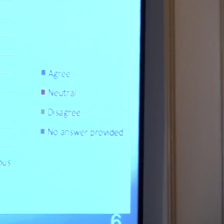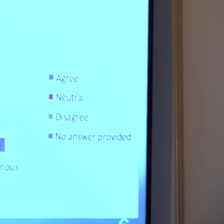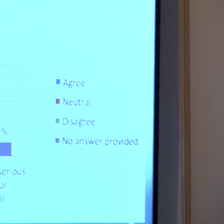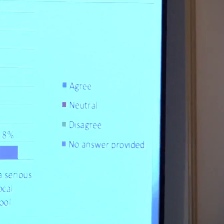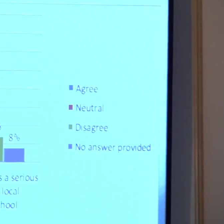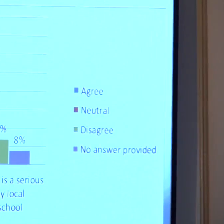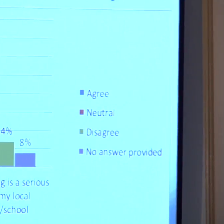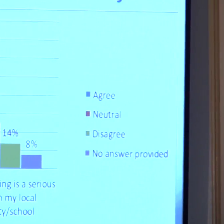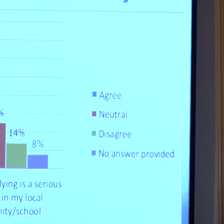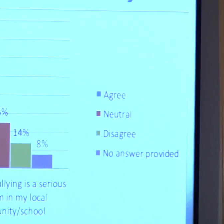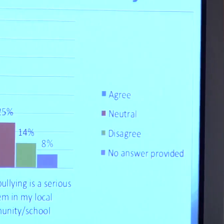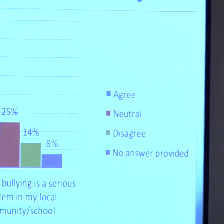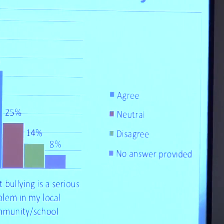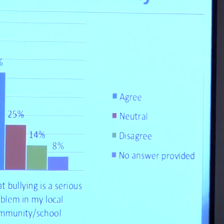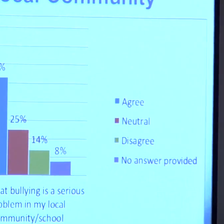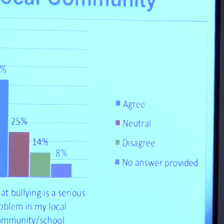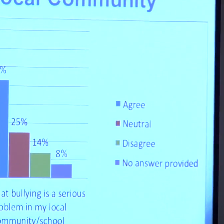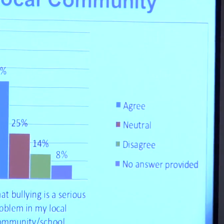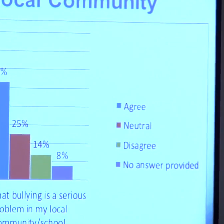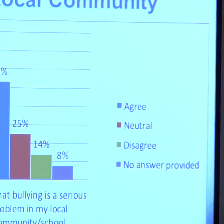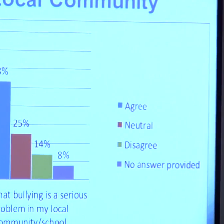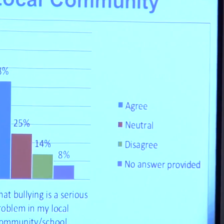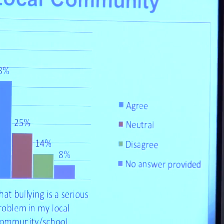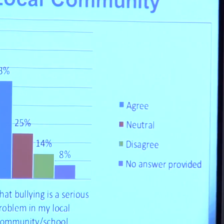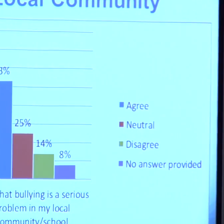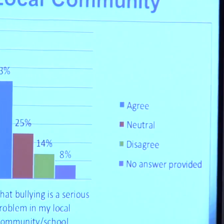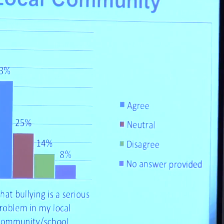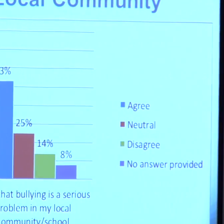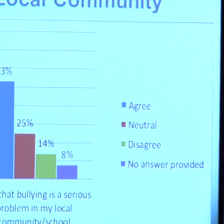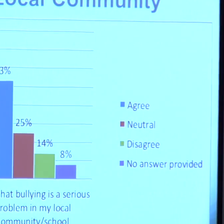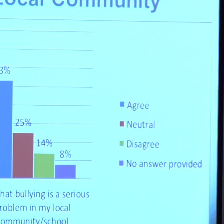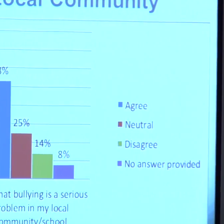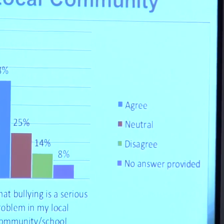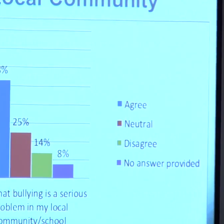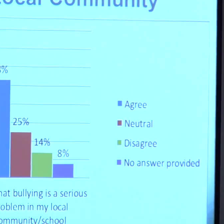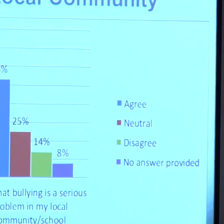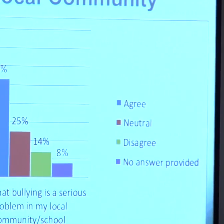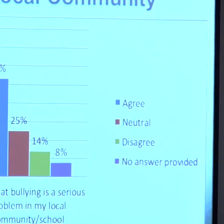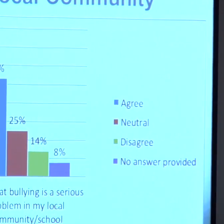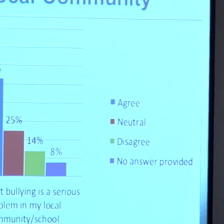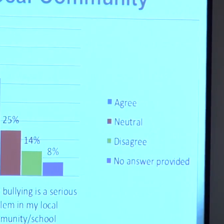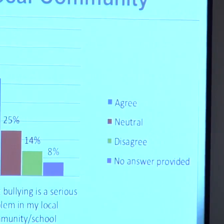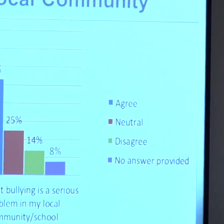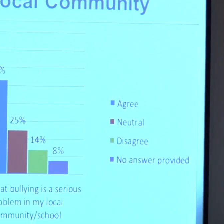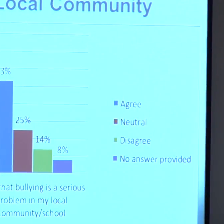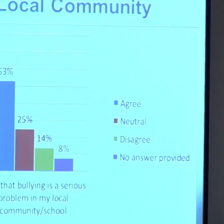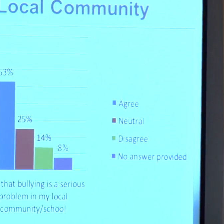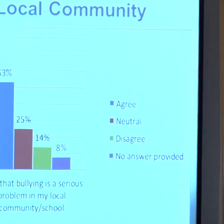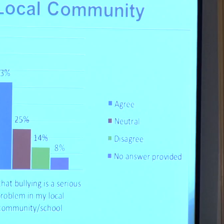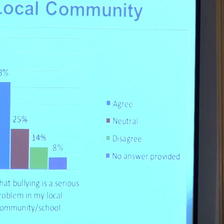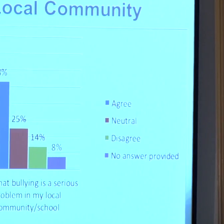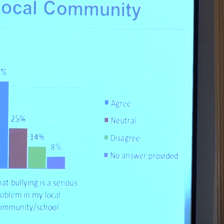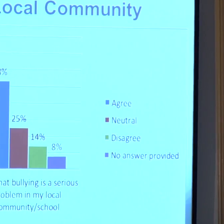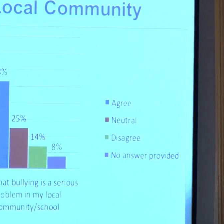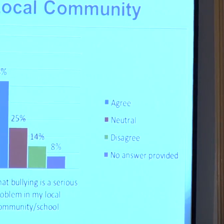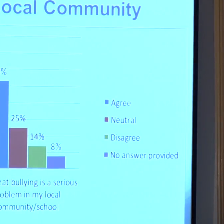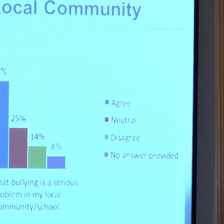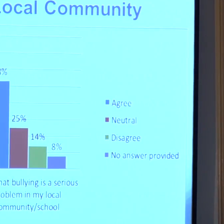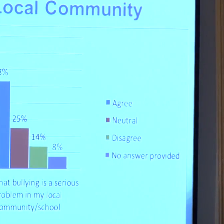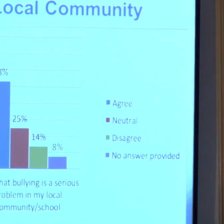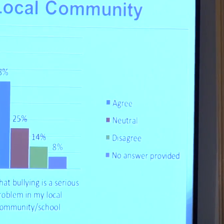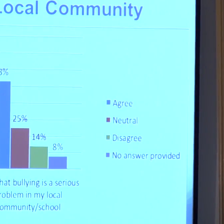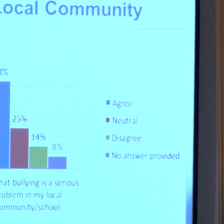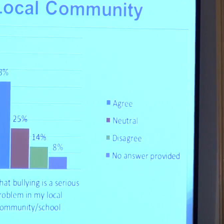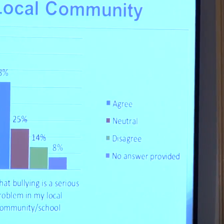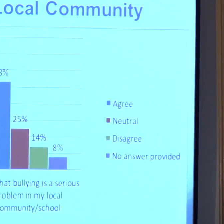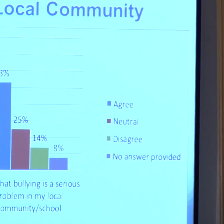high. The other one is it a problem locally? 53% said yes, which is kind of the typical, yes, it's a problem, but not